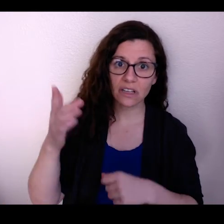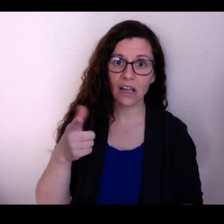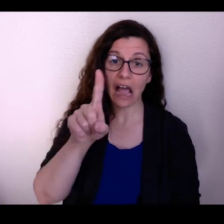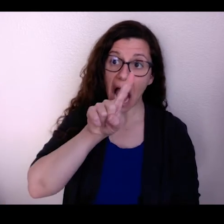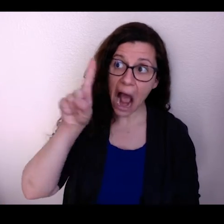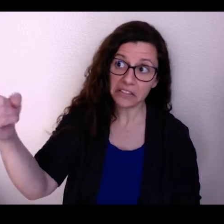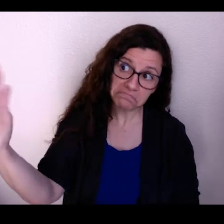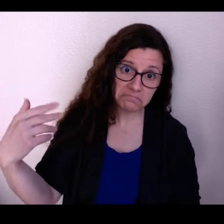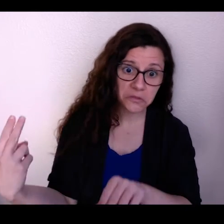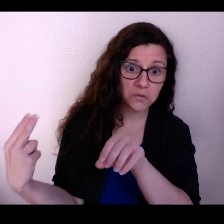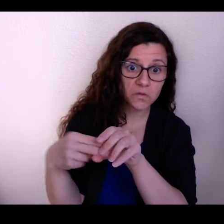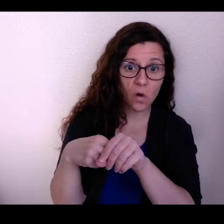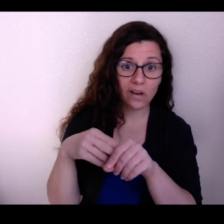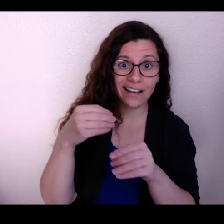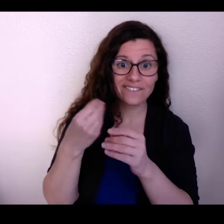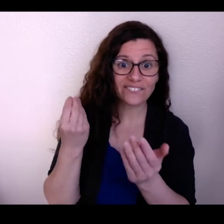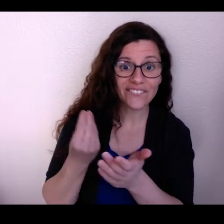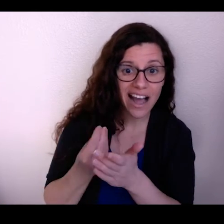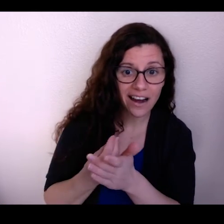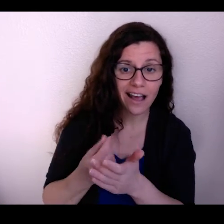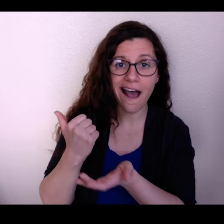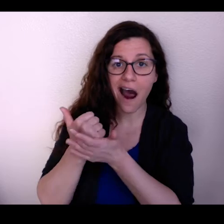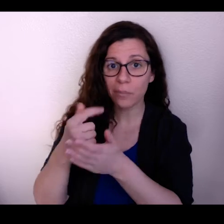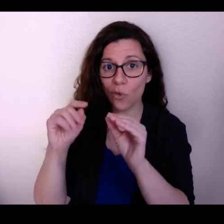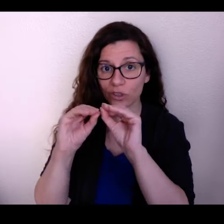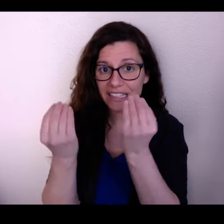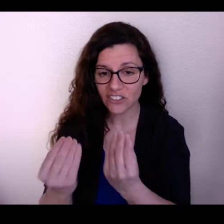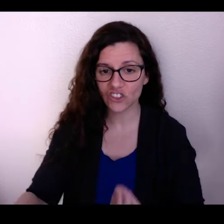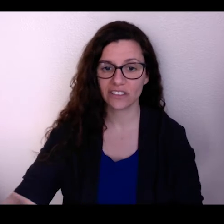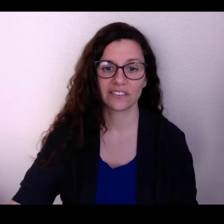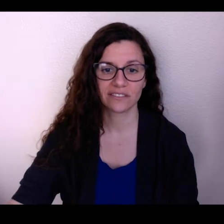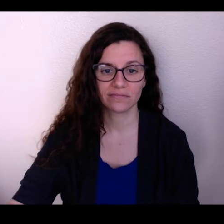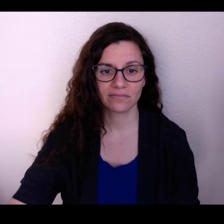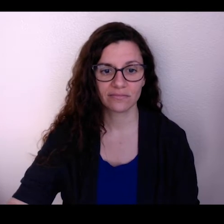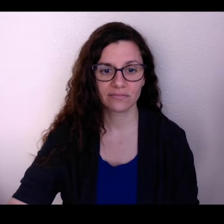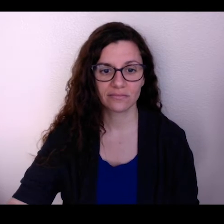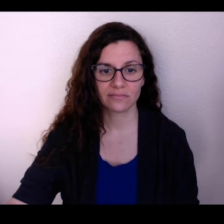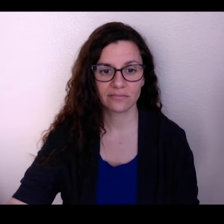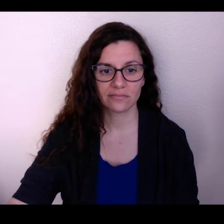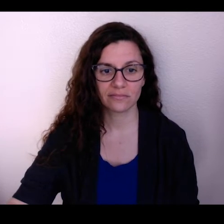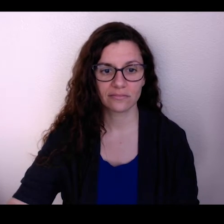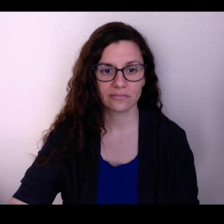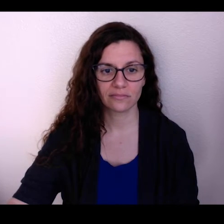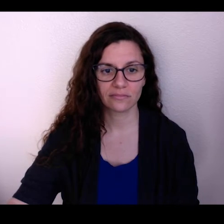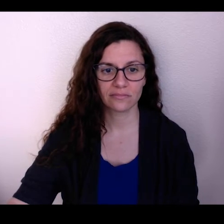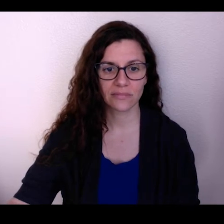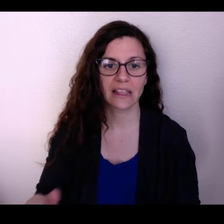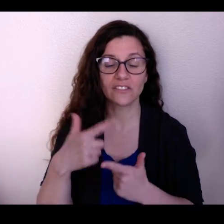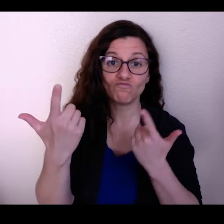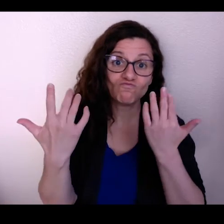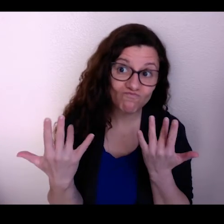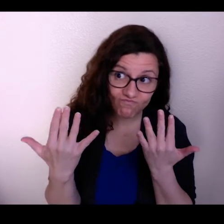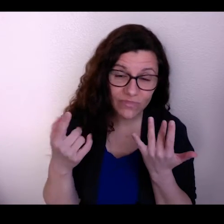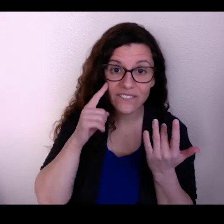Then you ask them to join you in financially helping the organization. And then you wait for